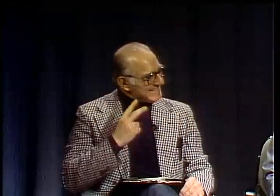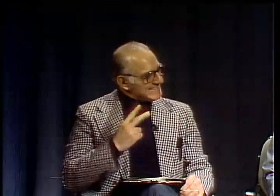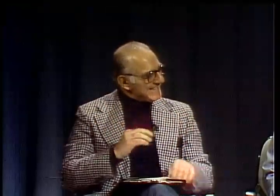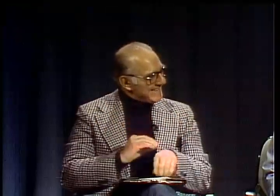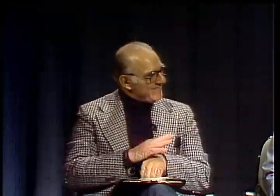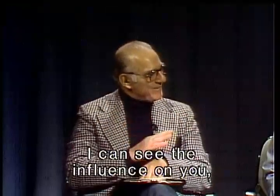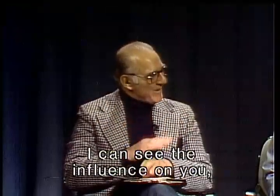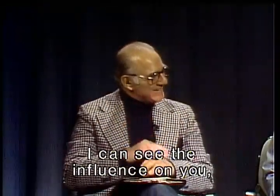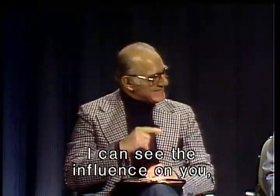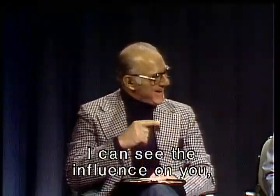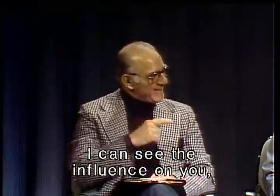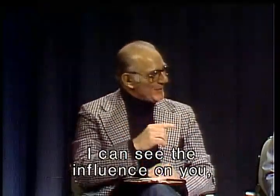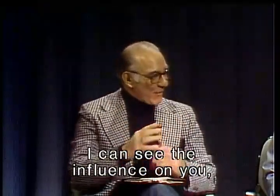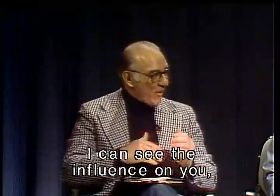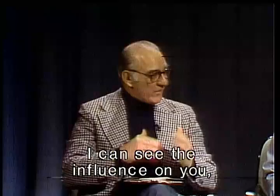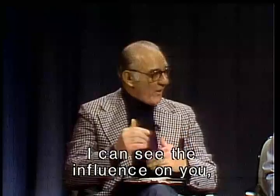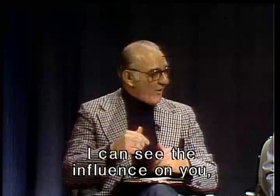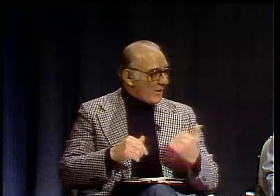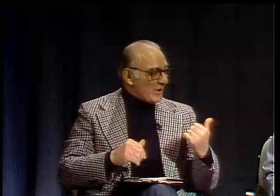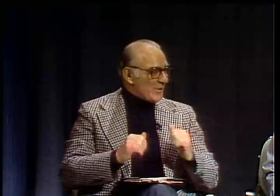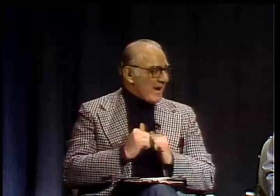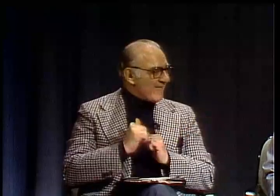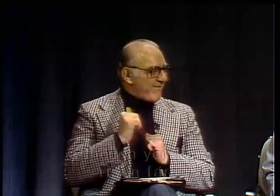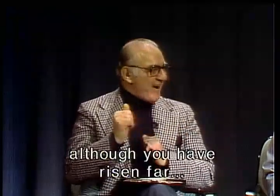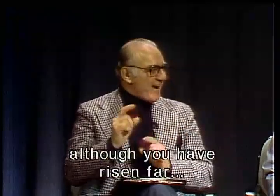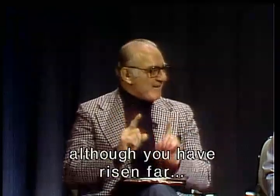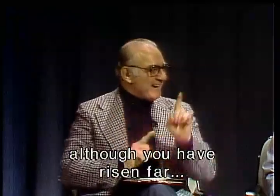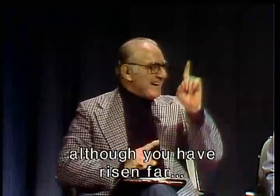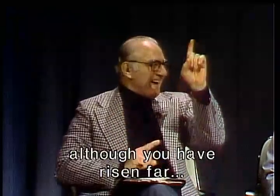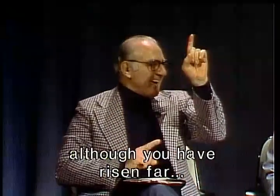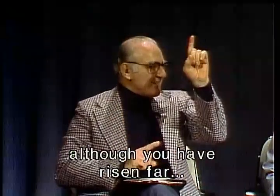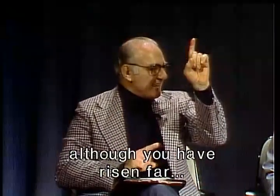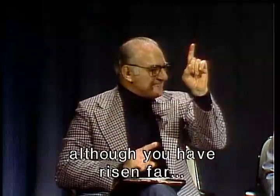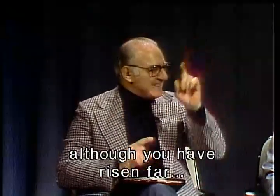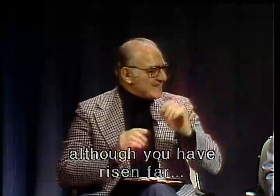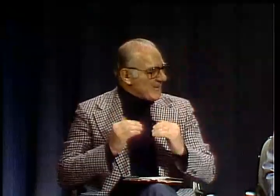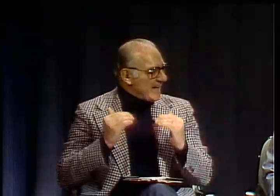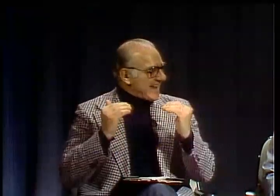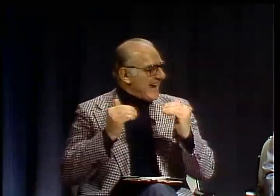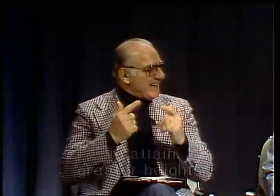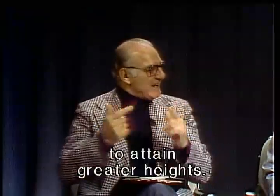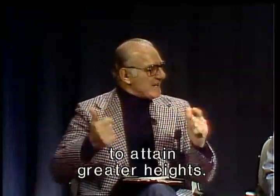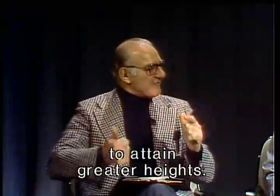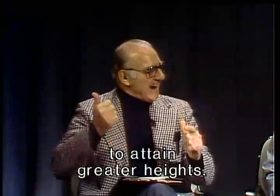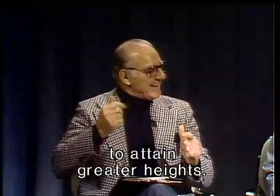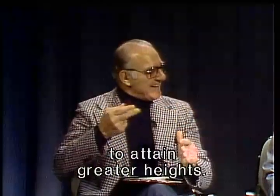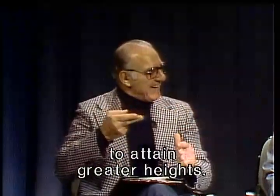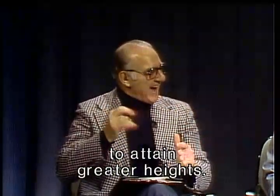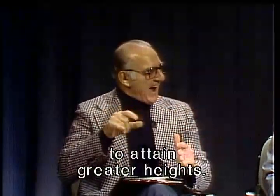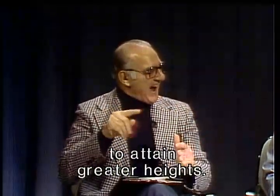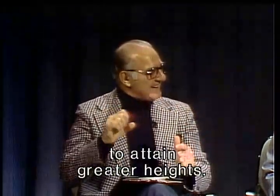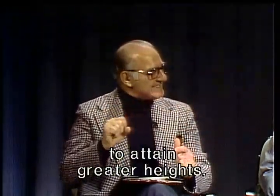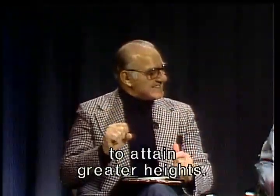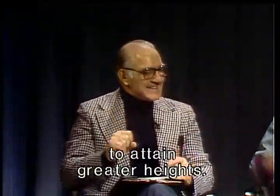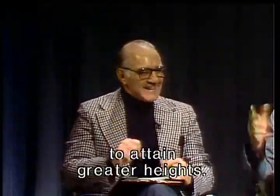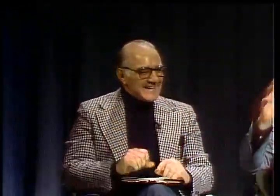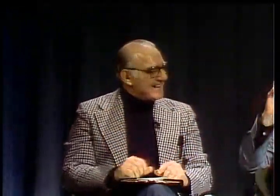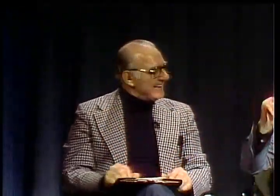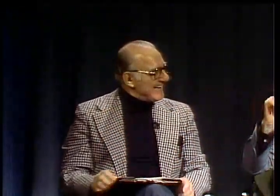see the influence on you, although you have far risen to attain greater heights.